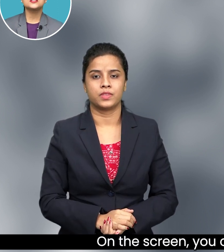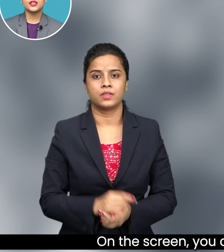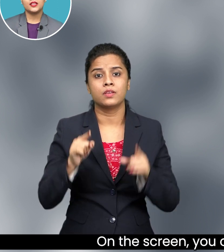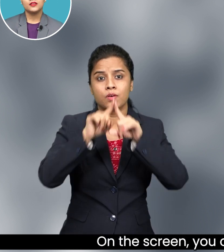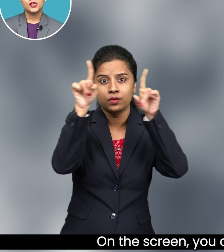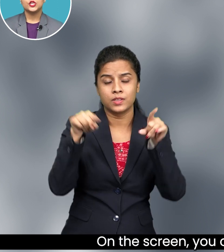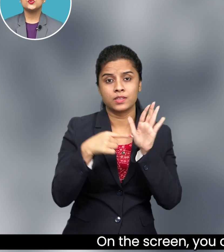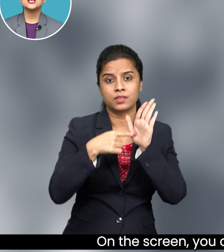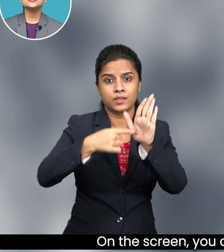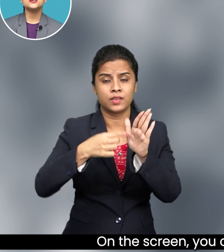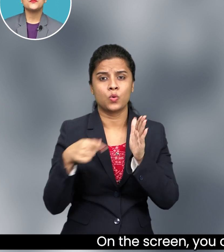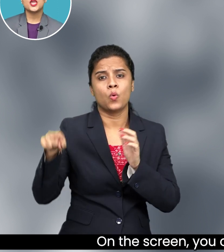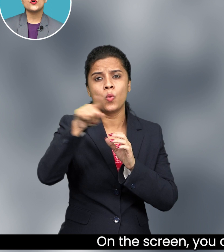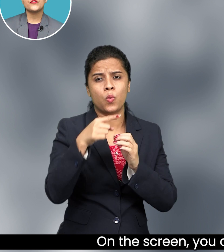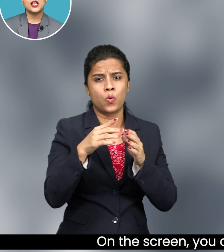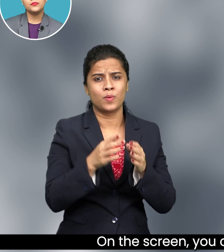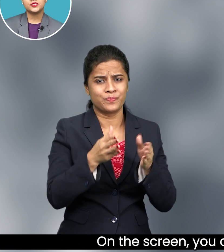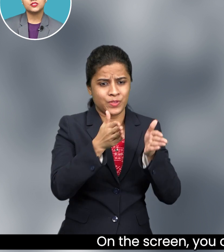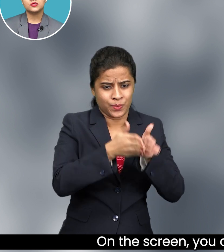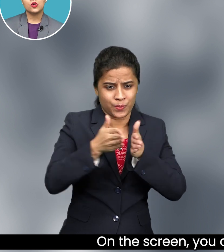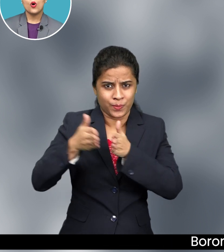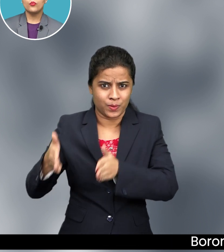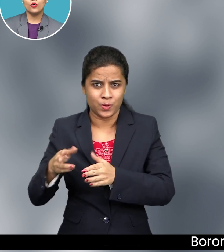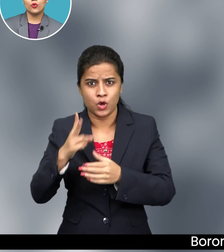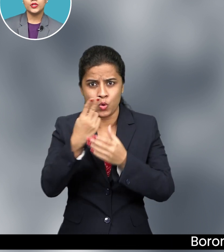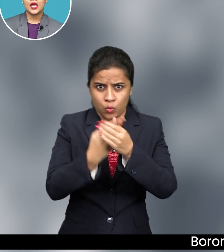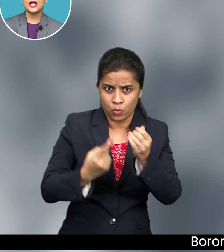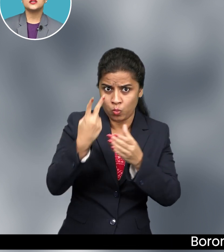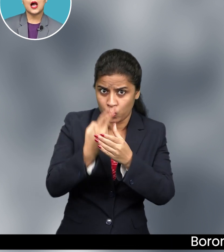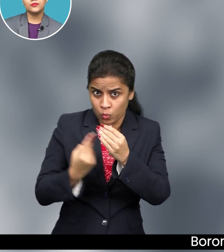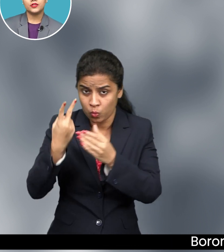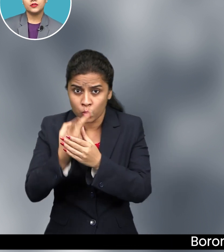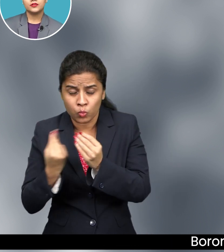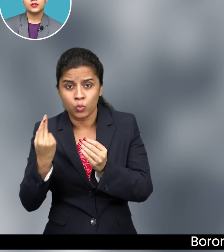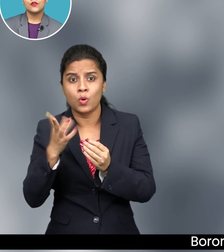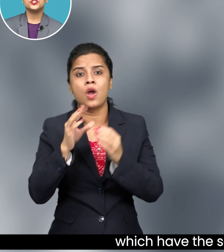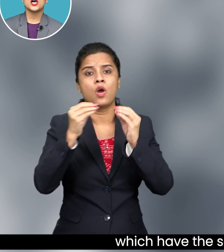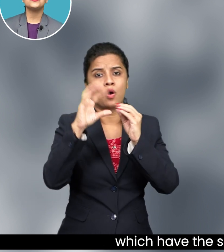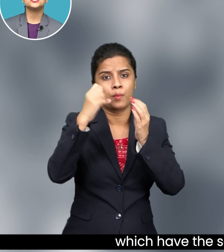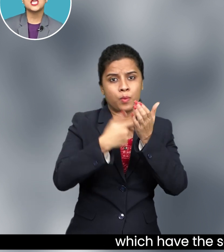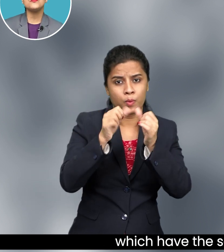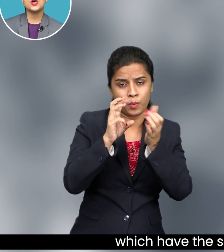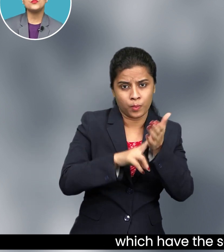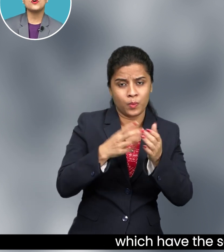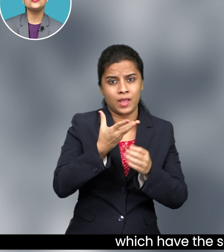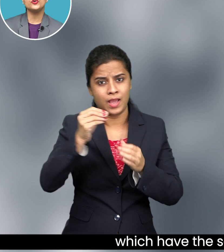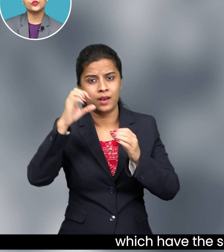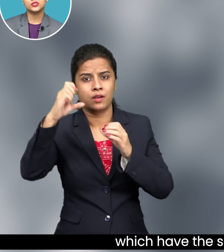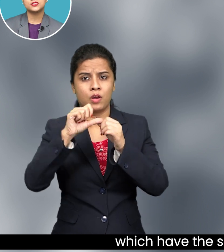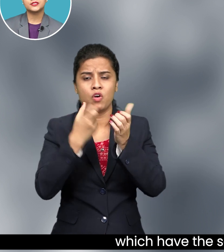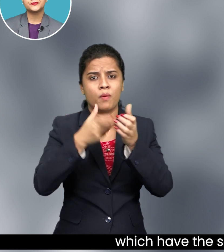On the screen, you can see the pair of elements boron and carbon which have the same number